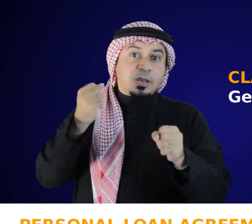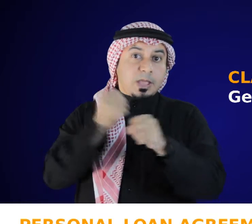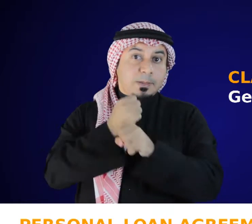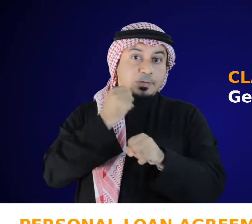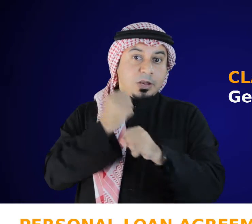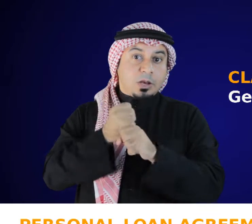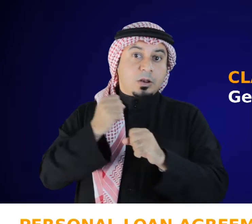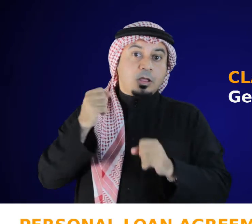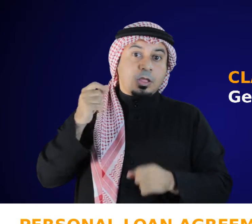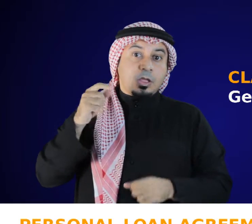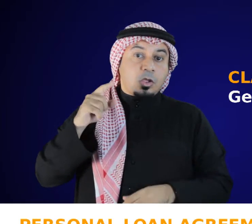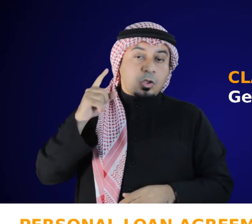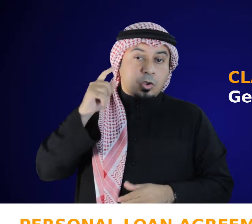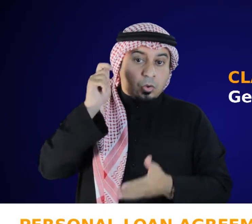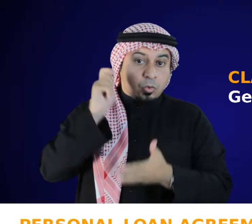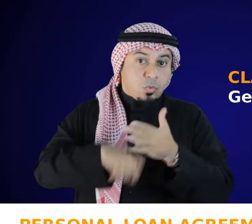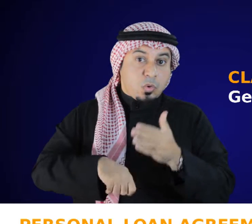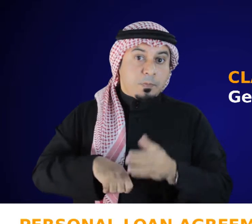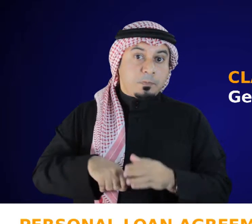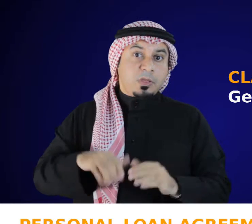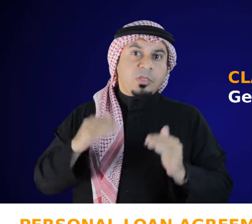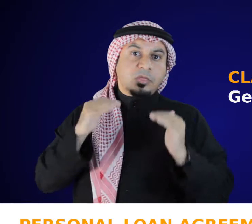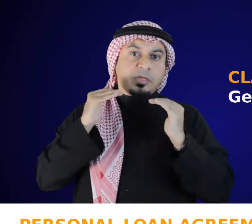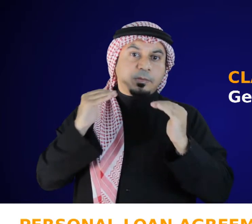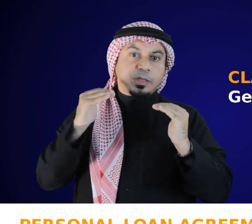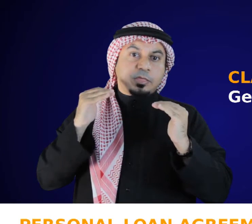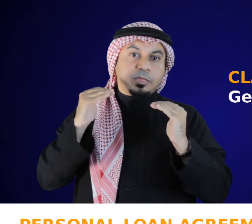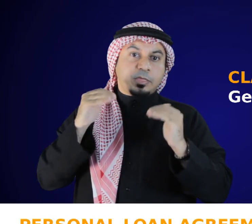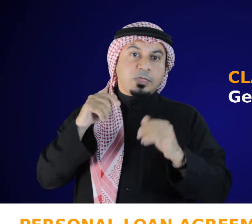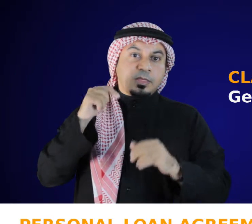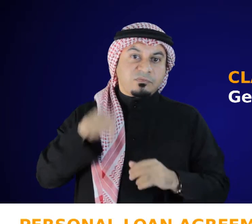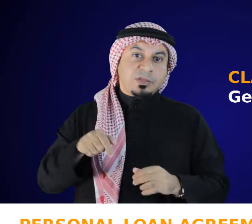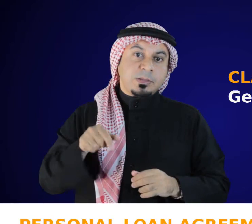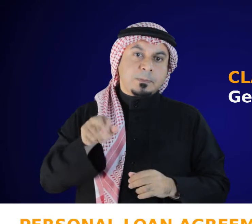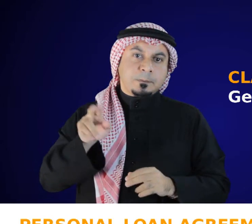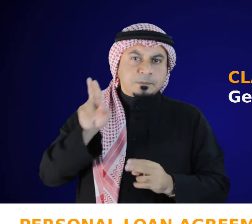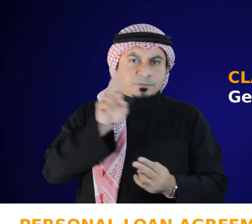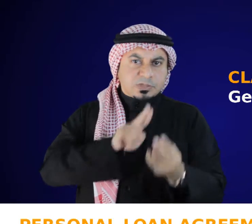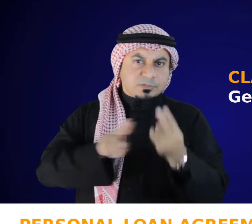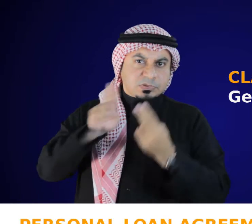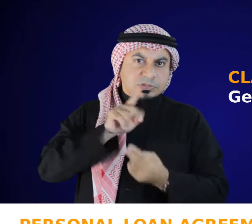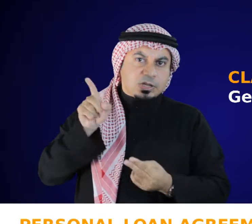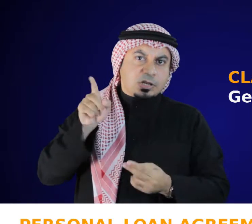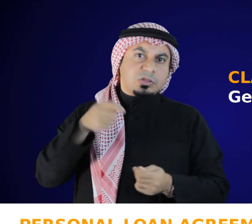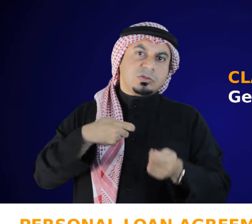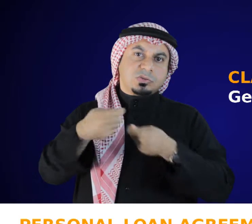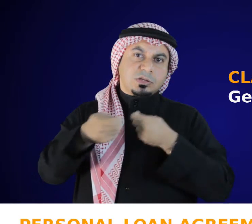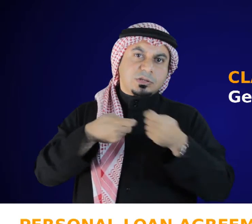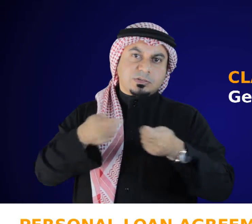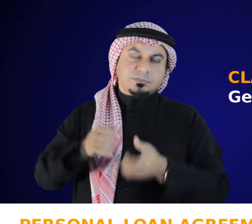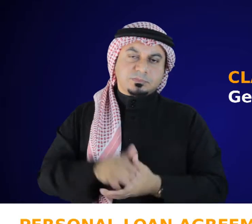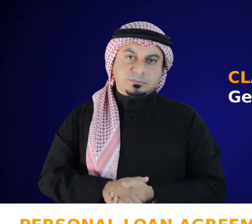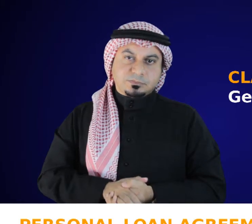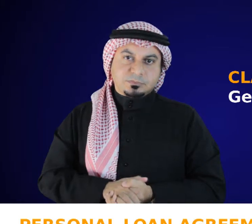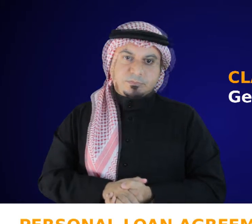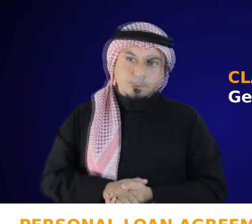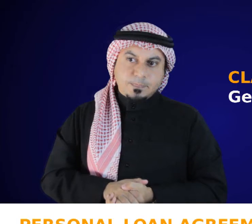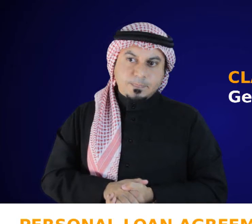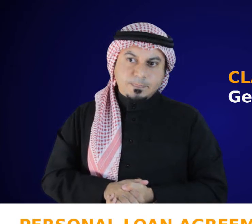that the bank has the right to apply the proofing or evidence provisions relating to the commercial issues. 12.